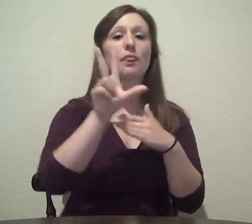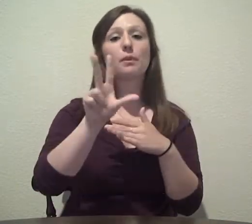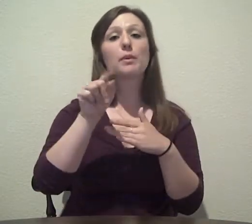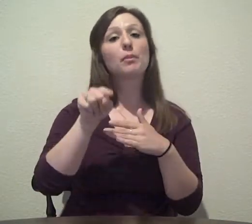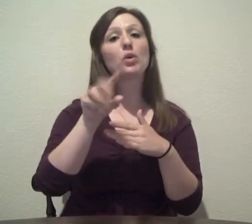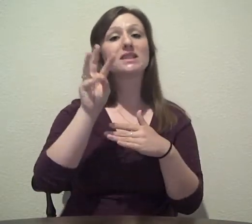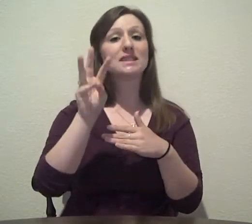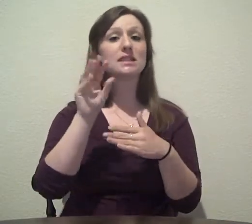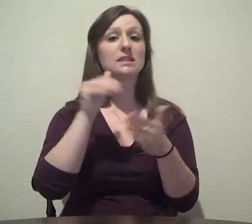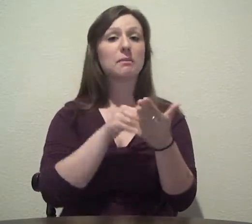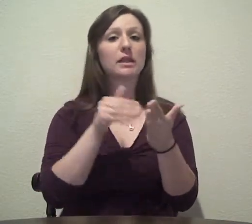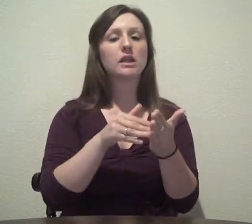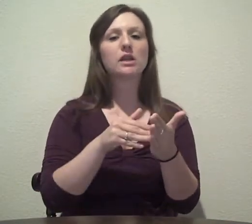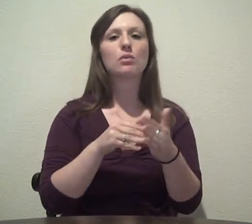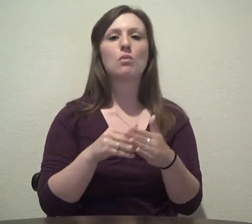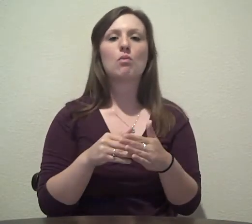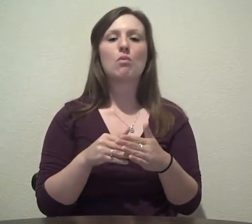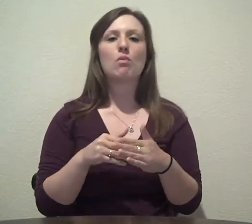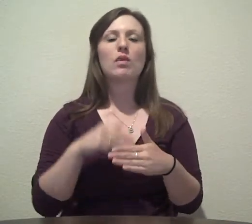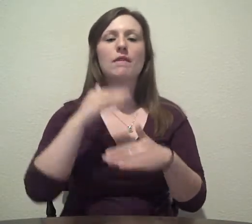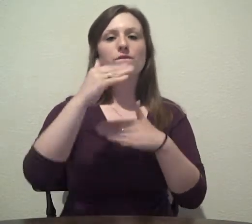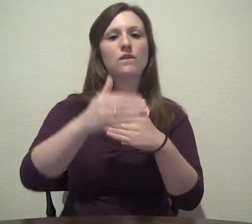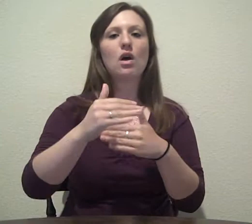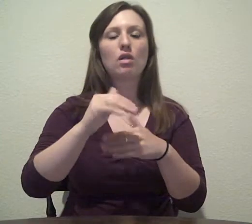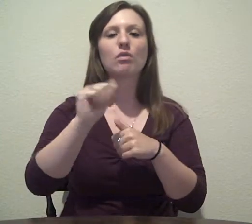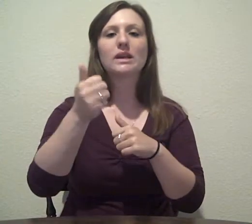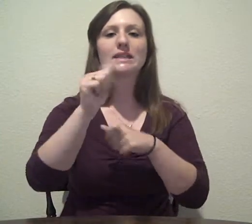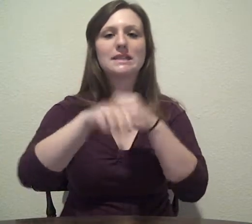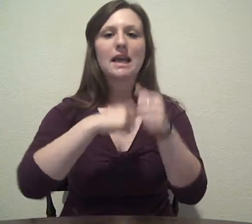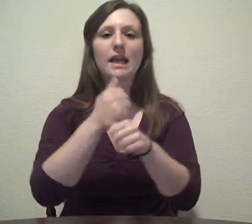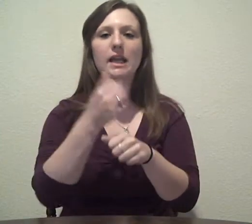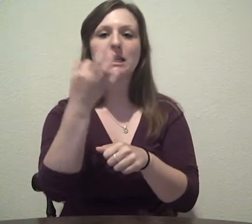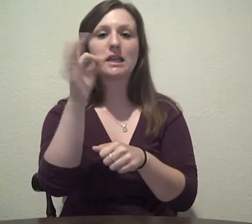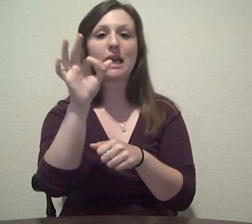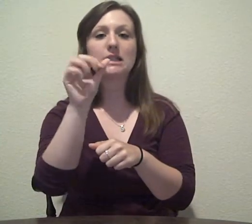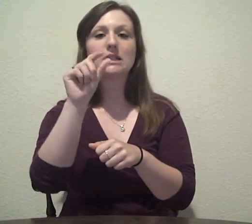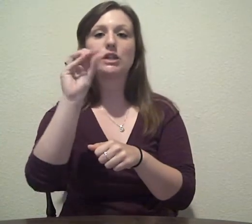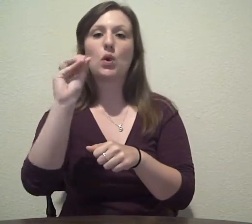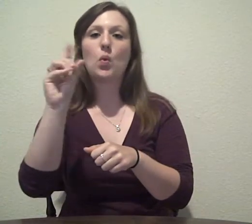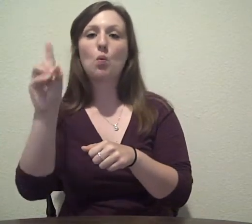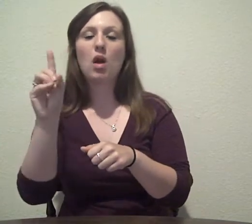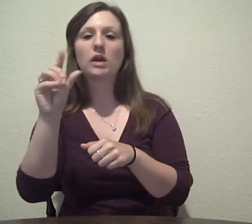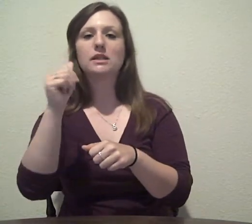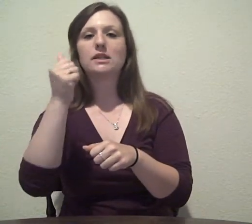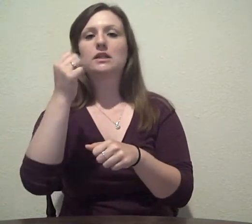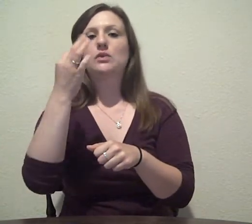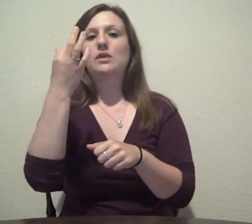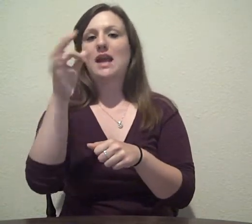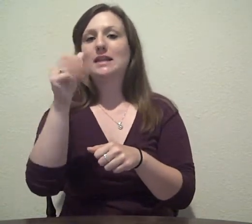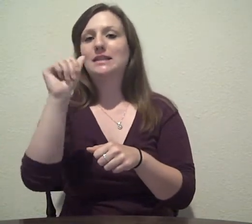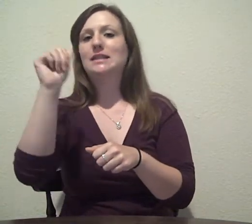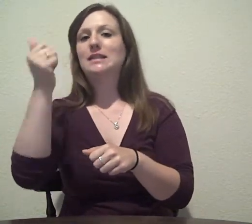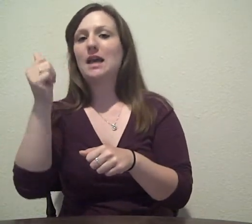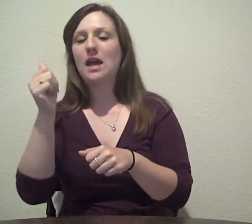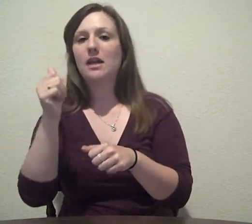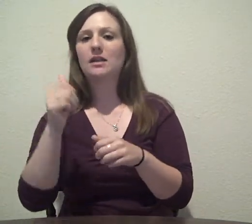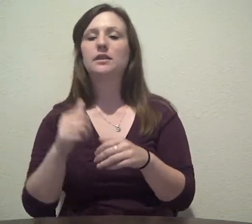million, with the following decade, 1901 to 1910, experiencing an immigration peak of 8